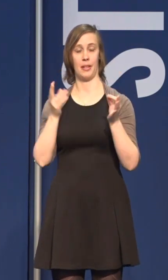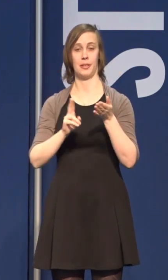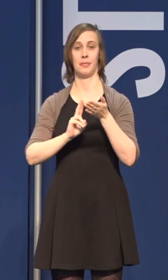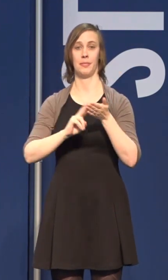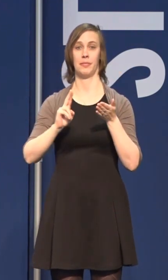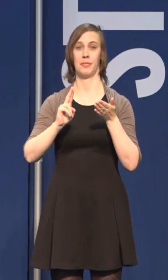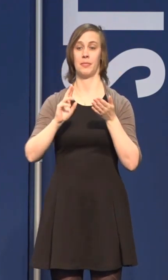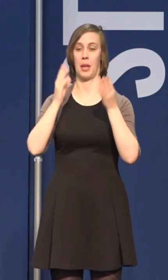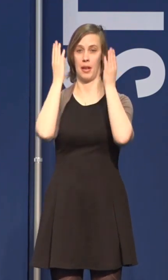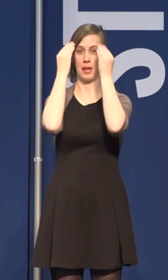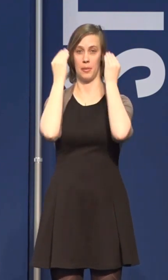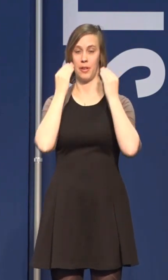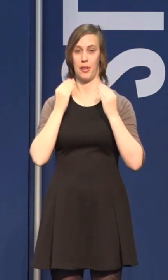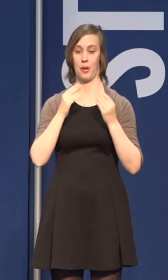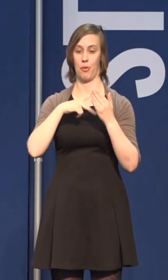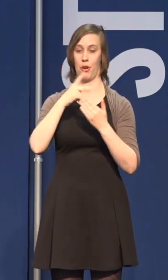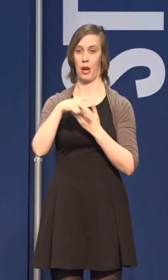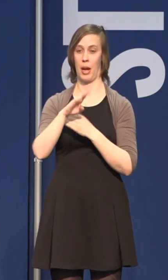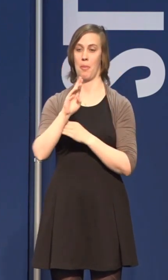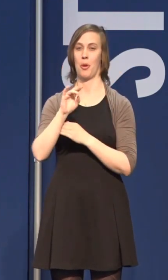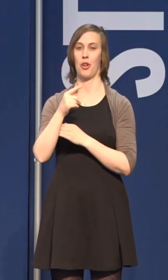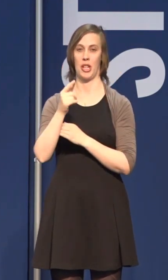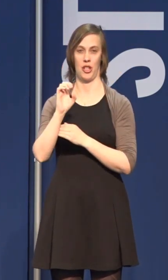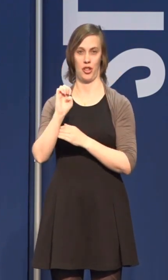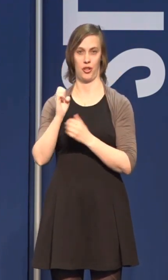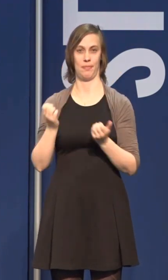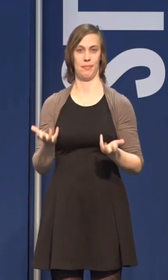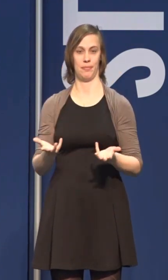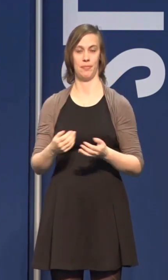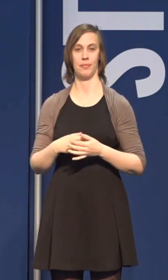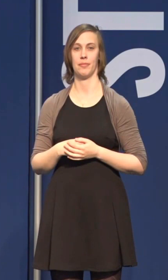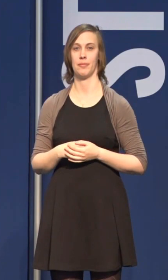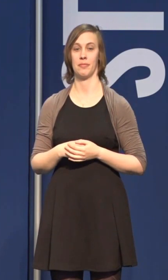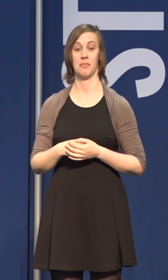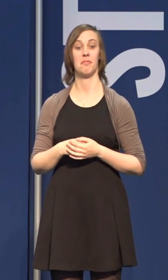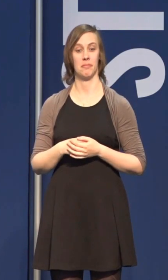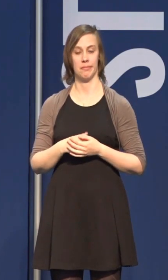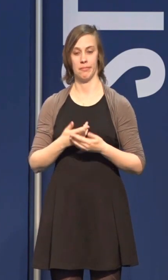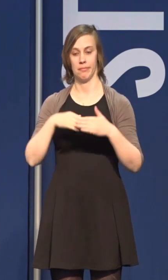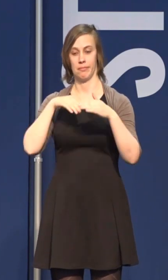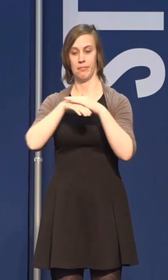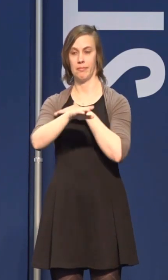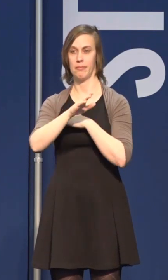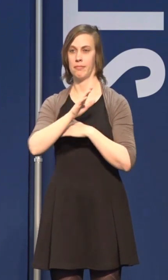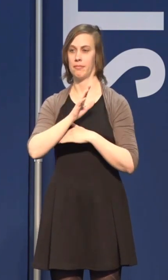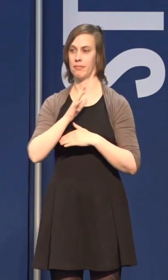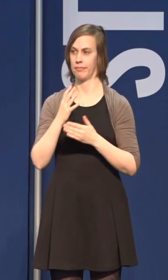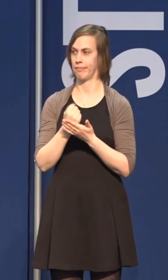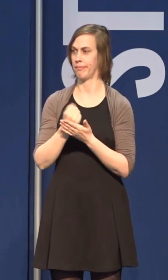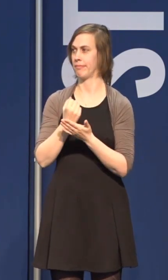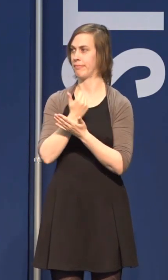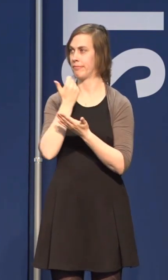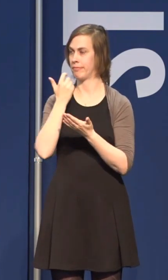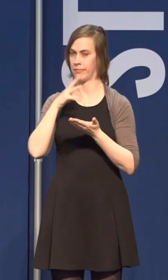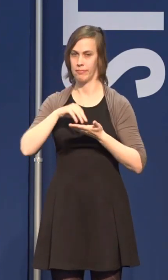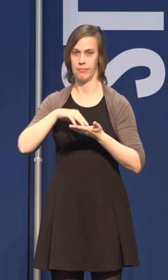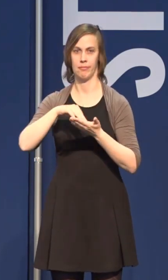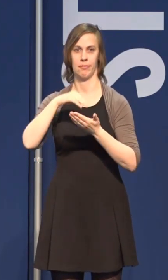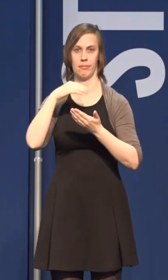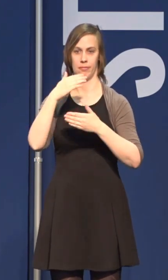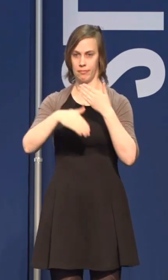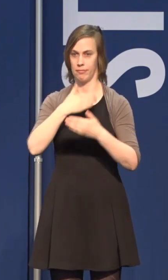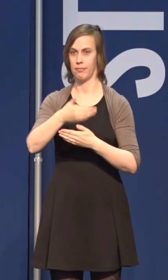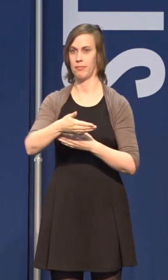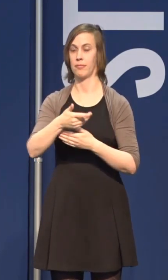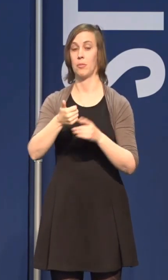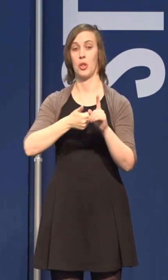Campus. There she embraced many learning opportunities and has made many lasting friendships. Ashley was a leader in her